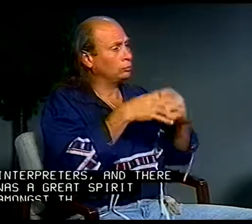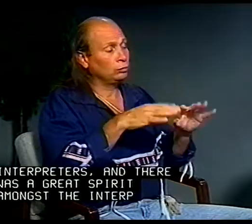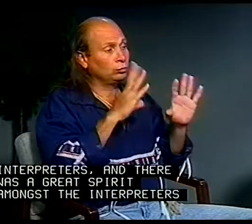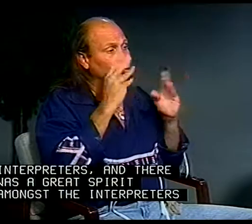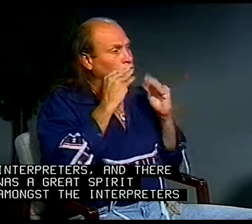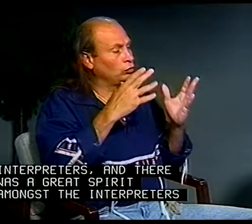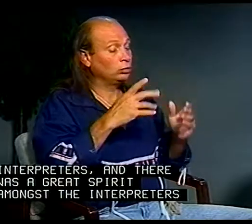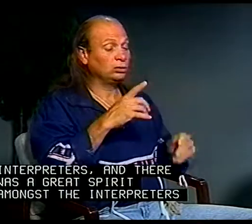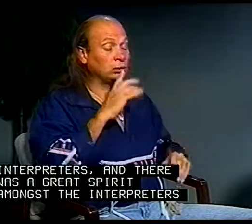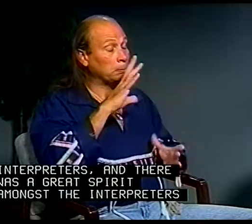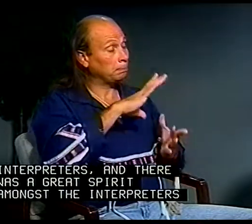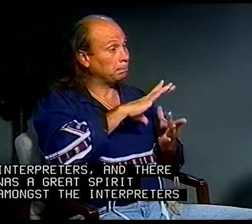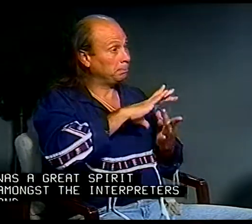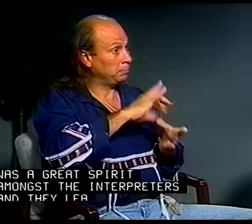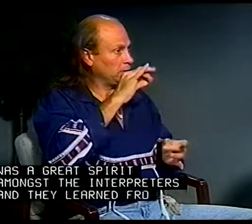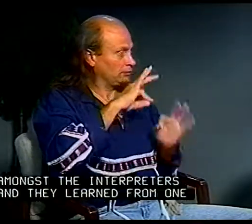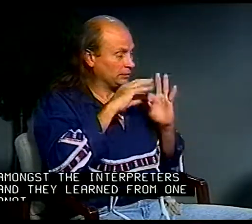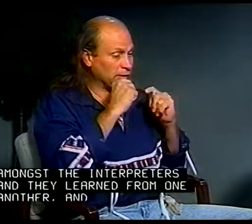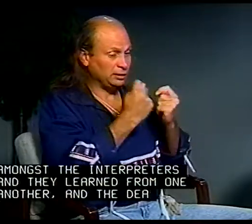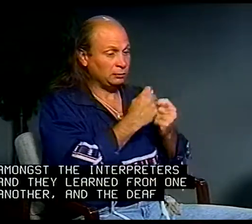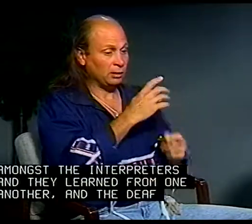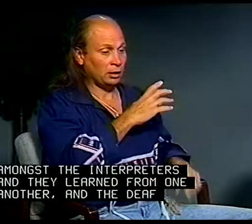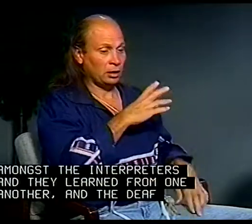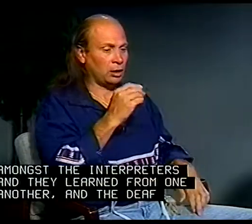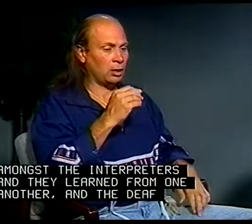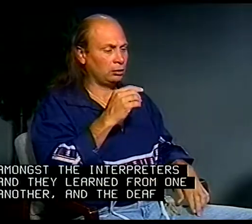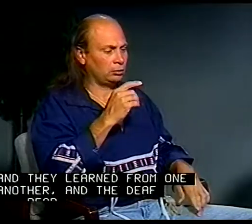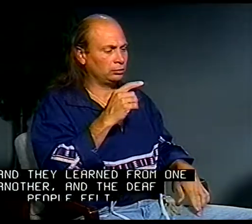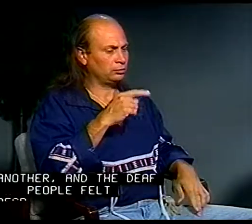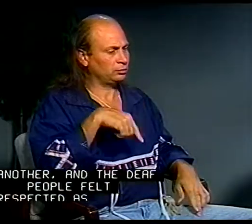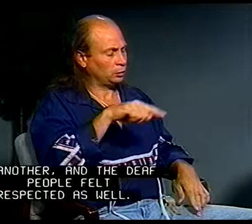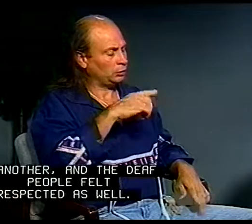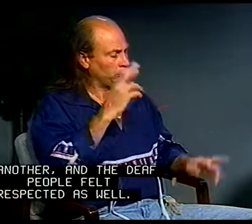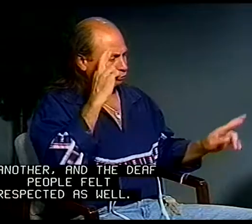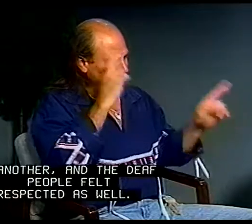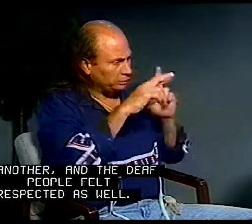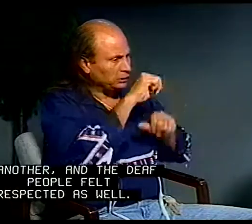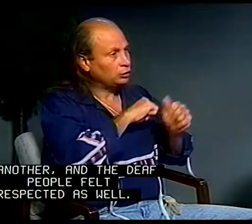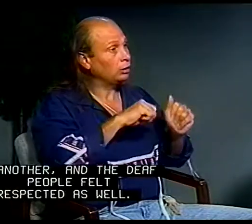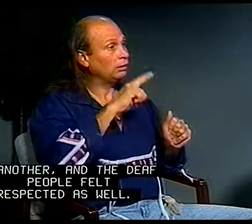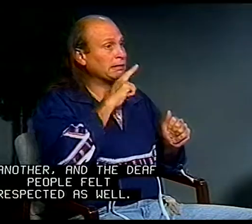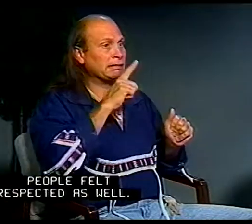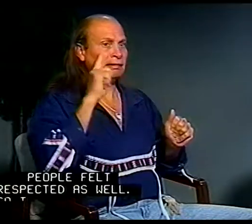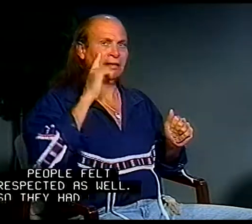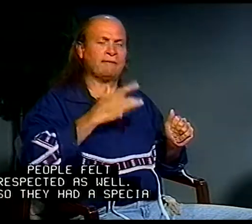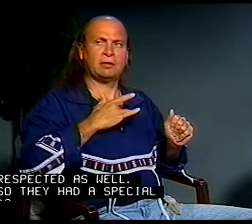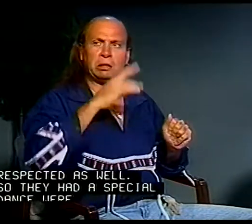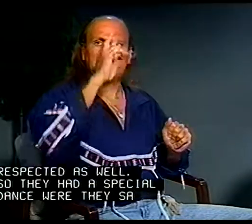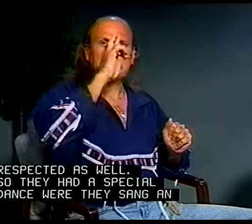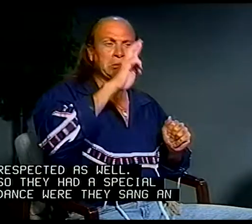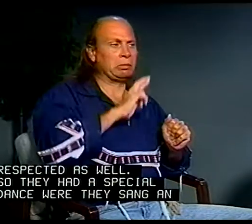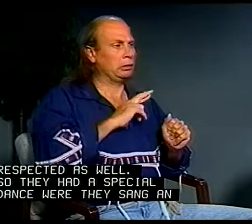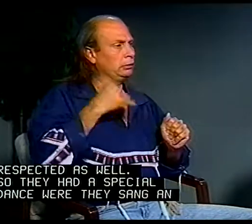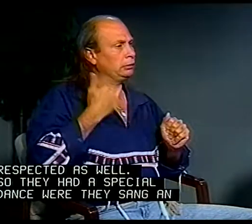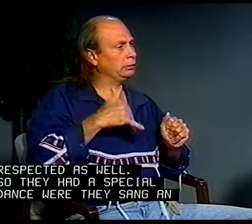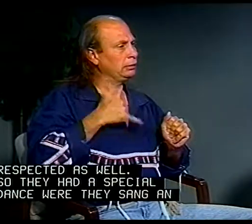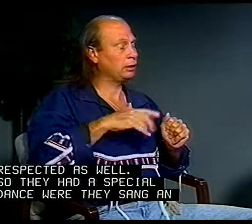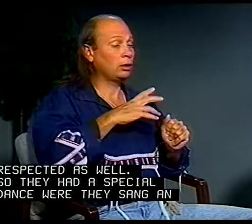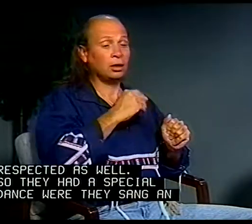interpreters, and there was a great spirit amongst the team where they learned and understood from one another. And the deaf people felt respected as well.